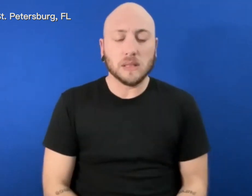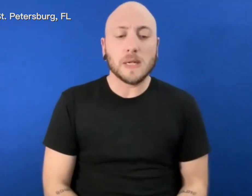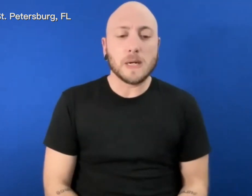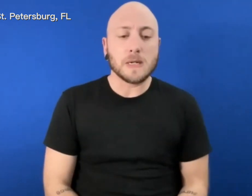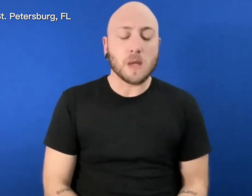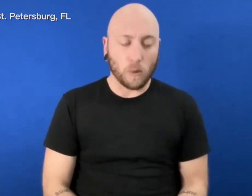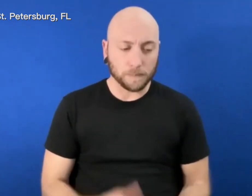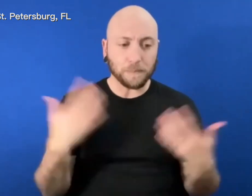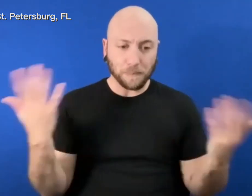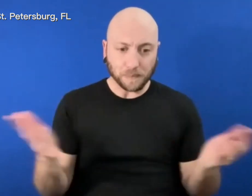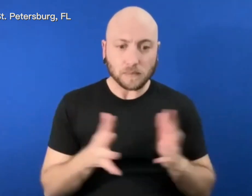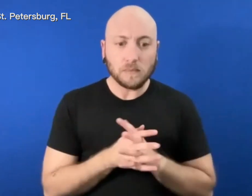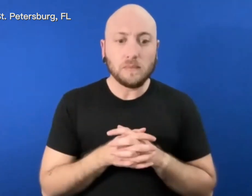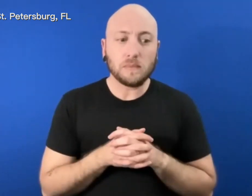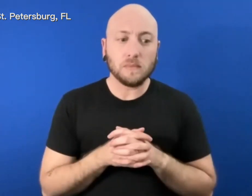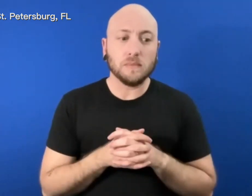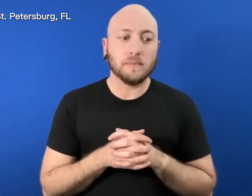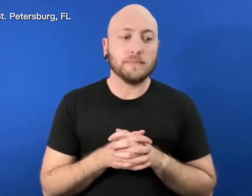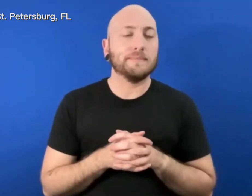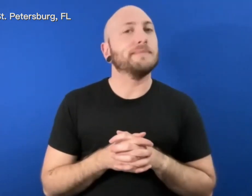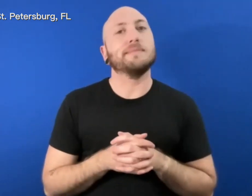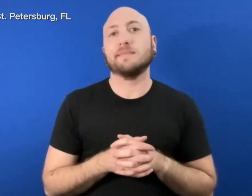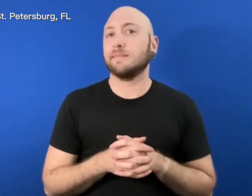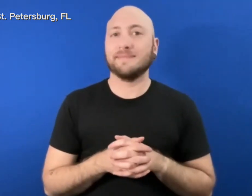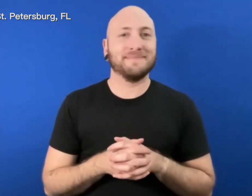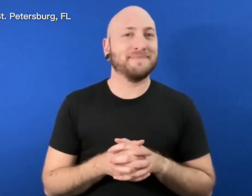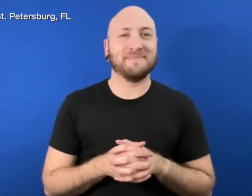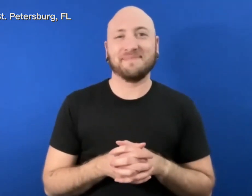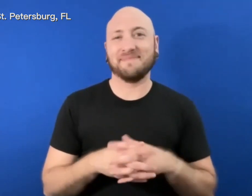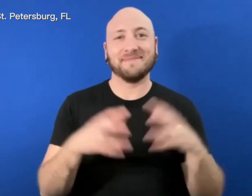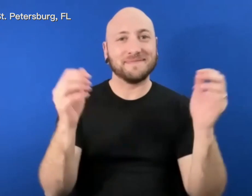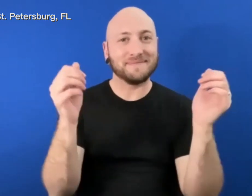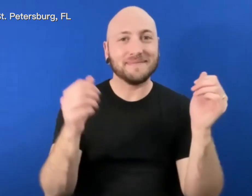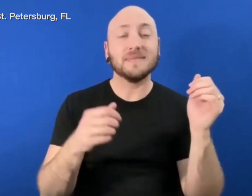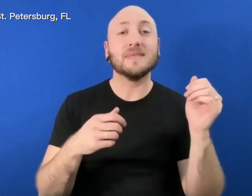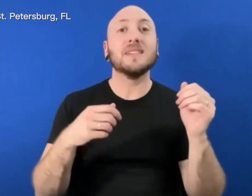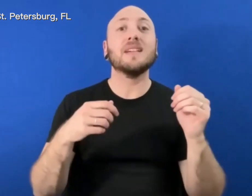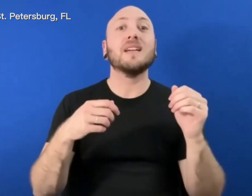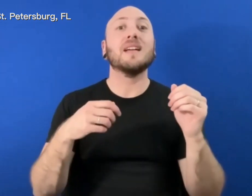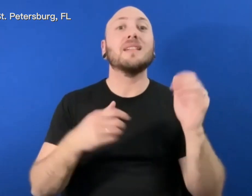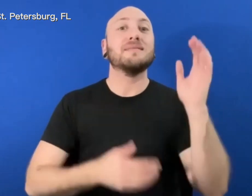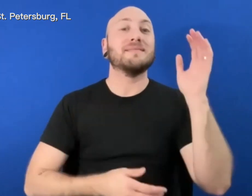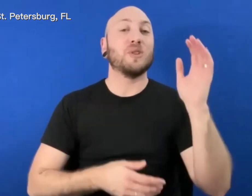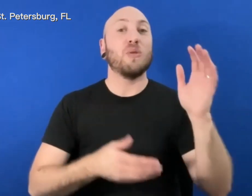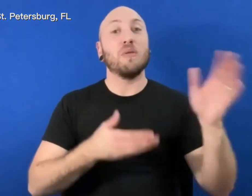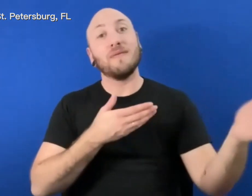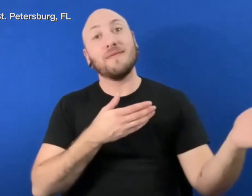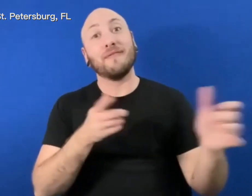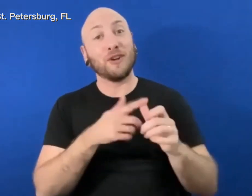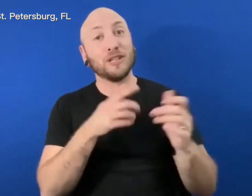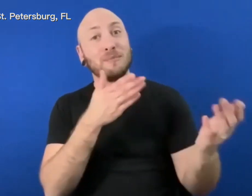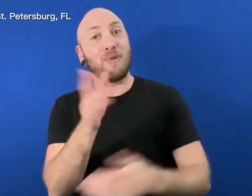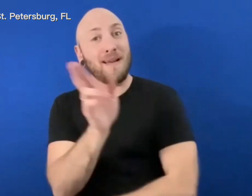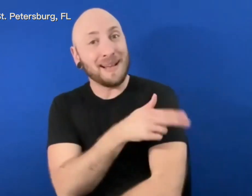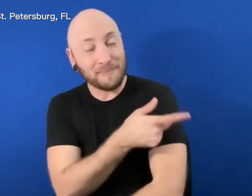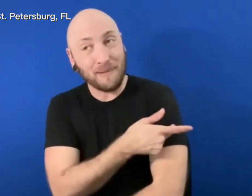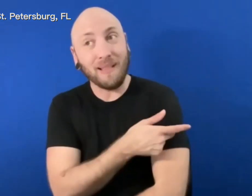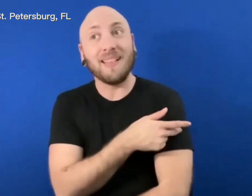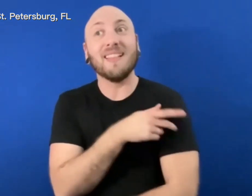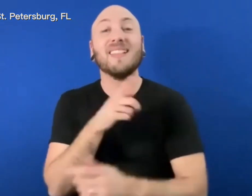immediately going to jail and going to the hospital and then going to jail. And I